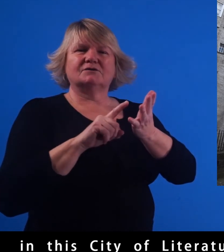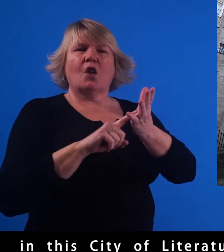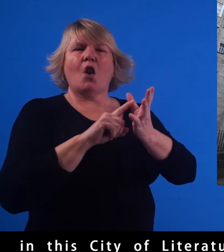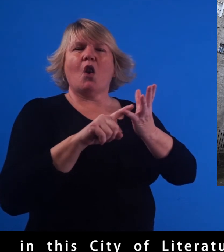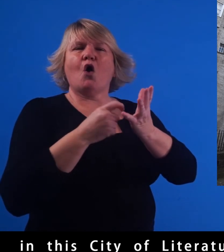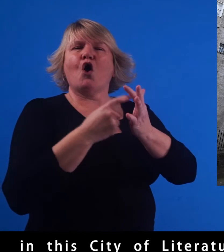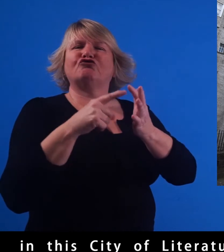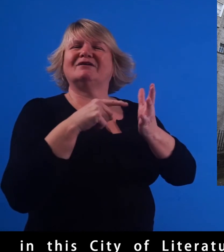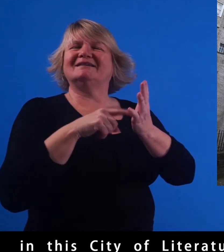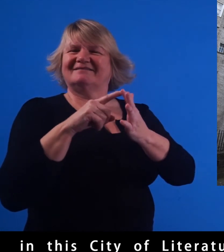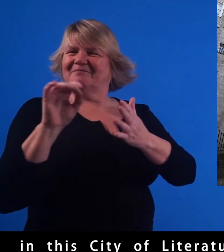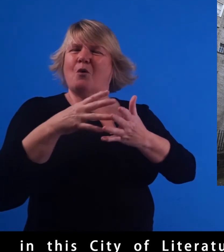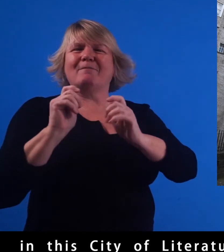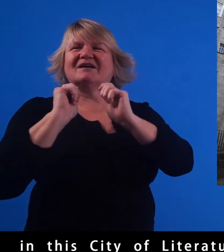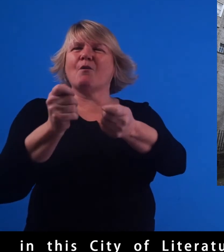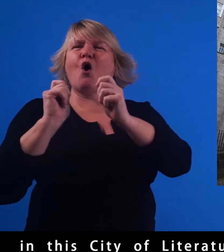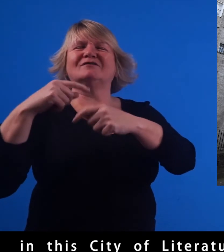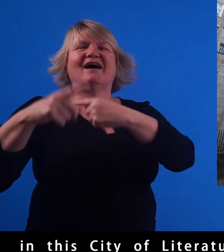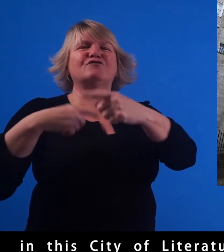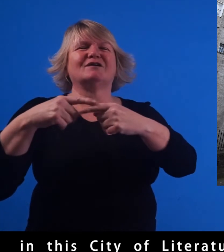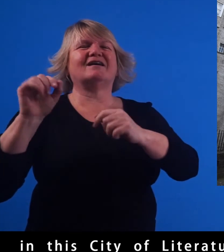the Edinburgh Macker.